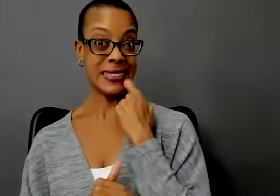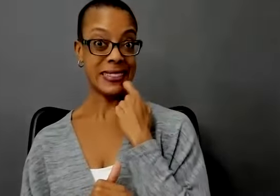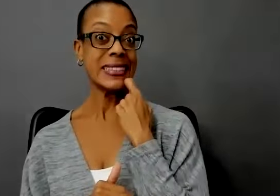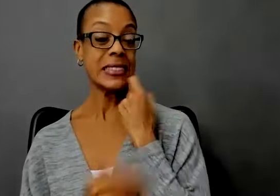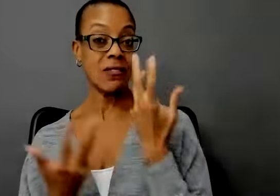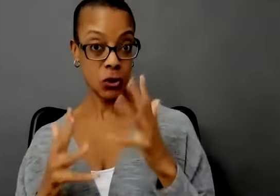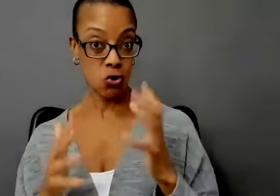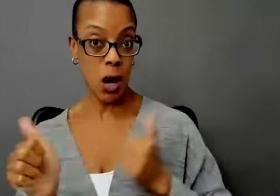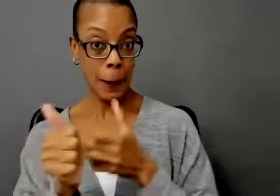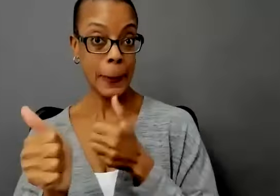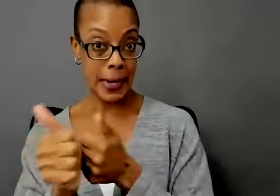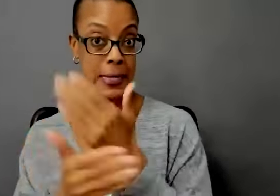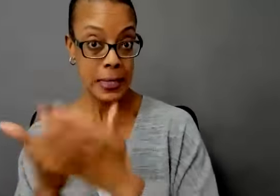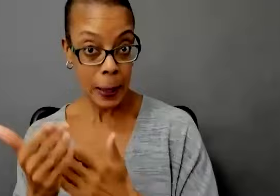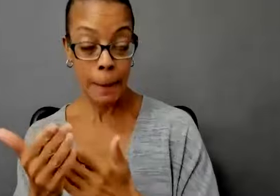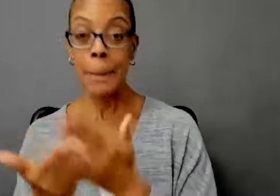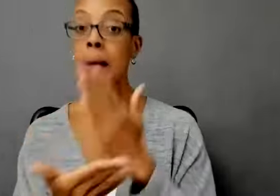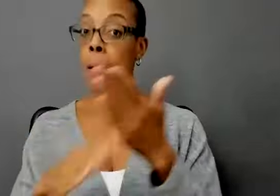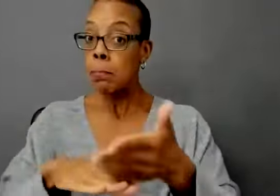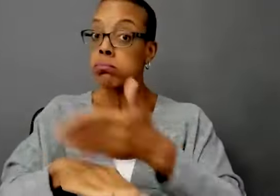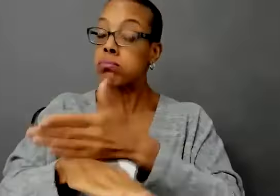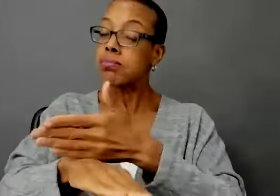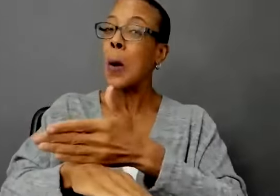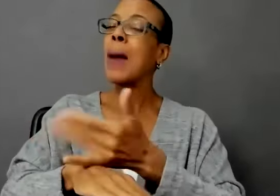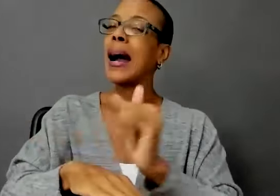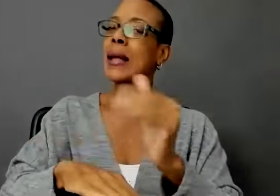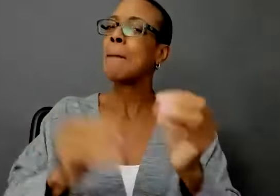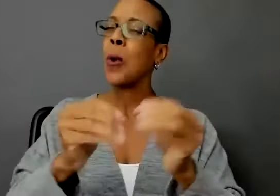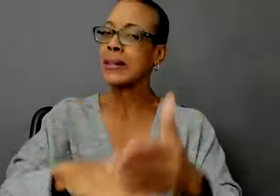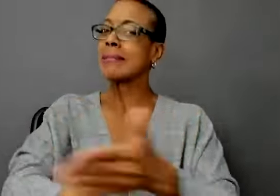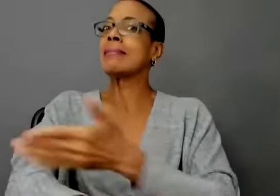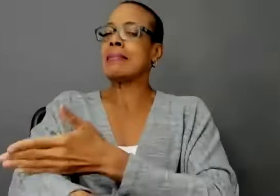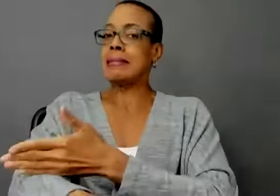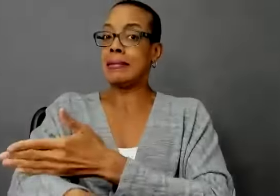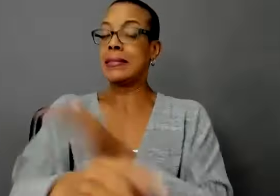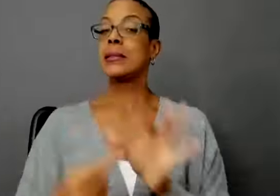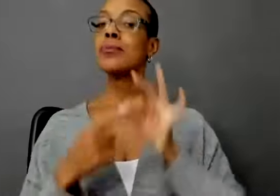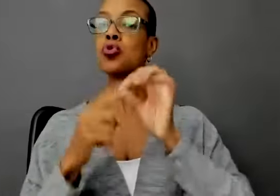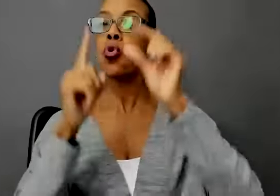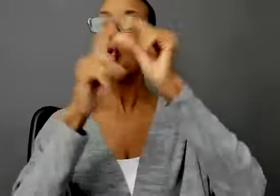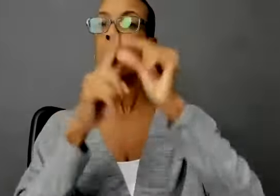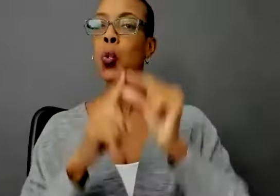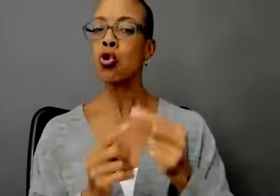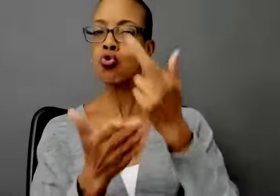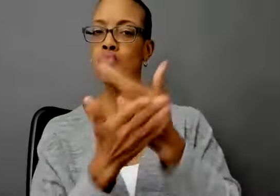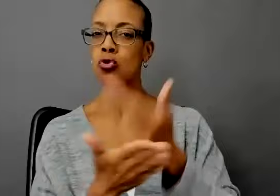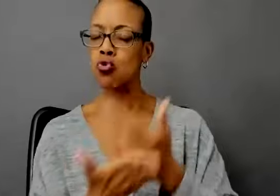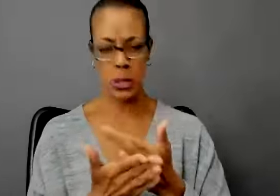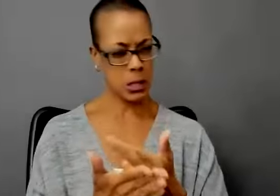made the improvements, there's still room for enhancement, particularly in the wording of the resources. And it's crucial that we have access